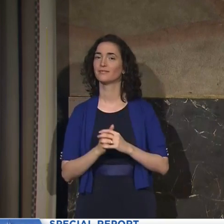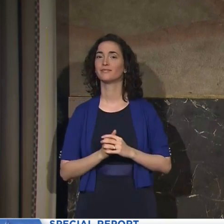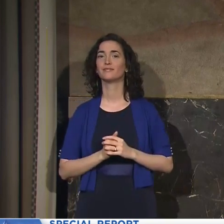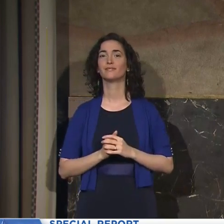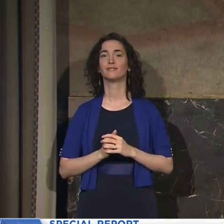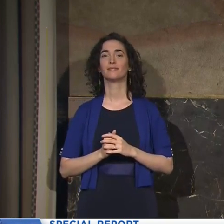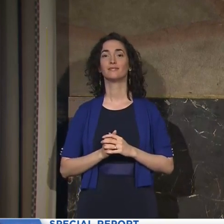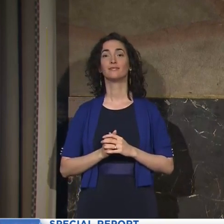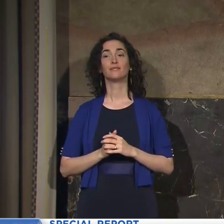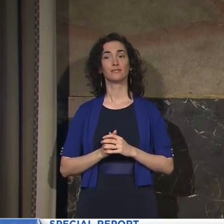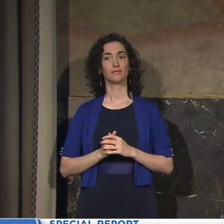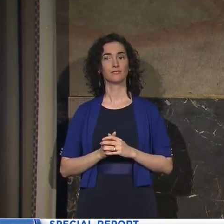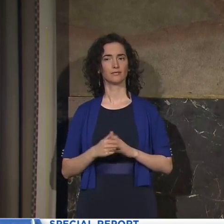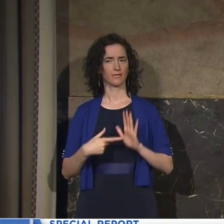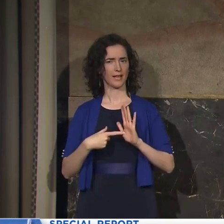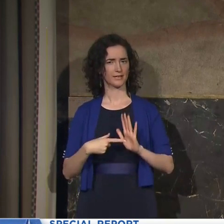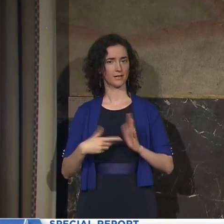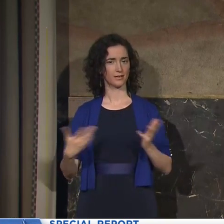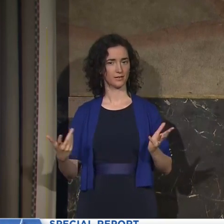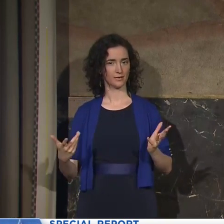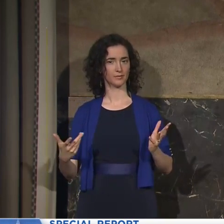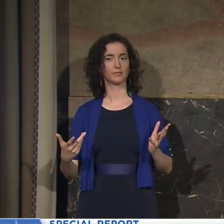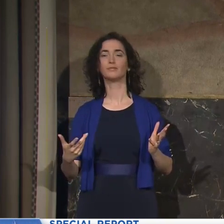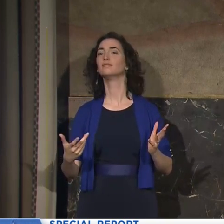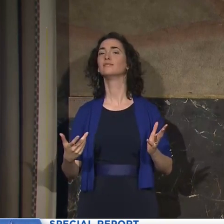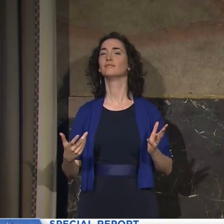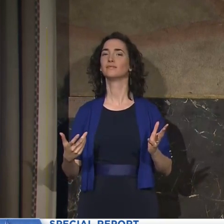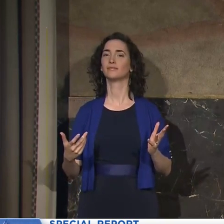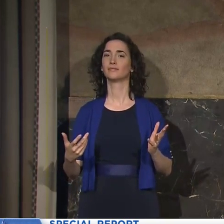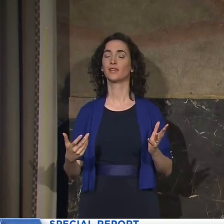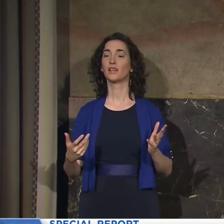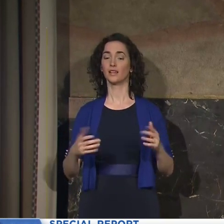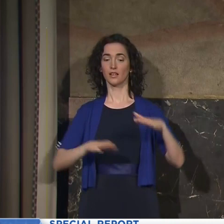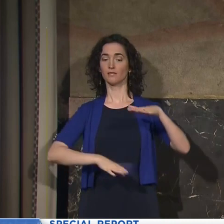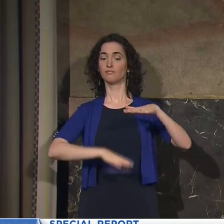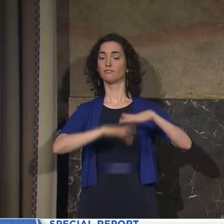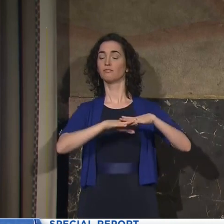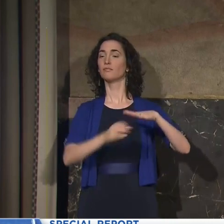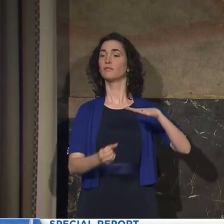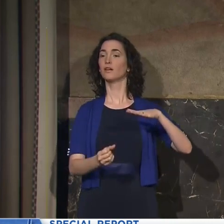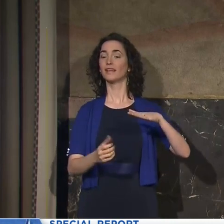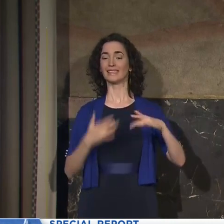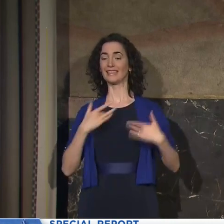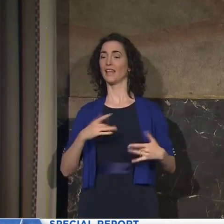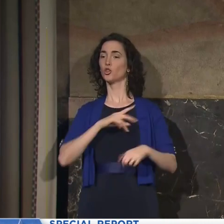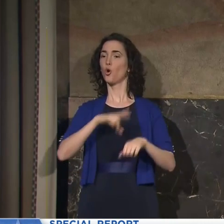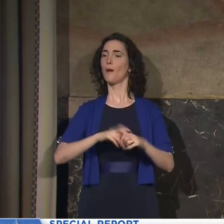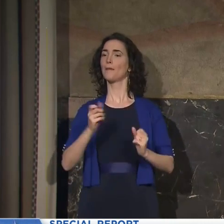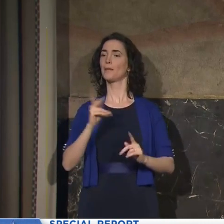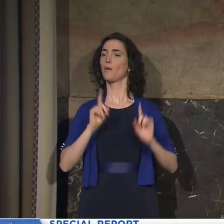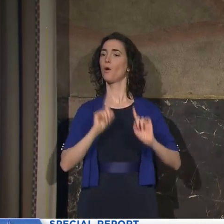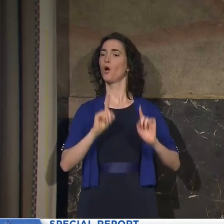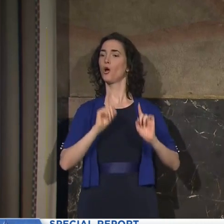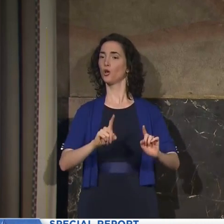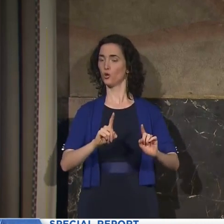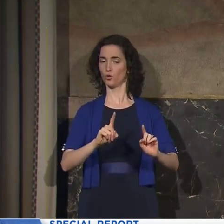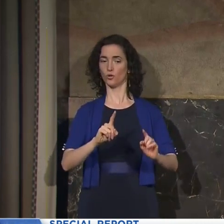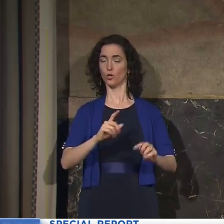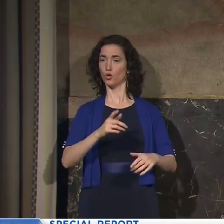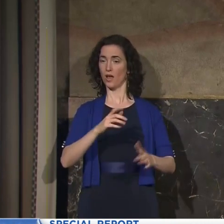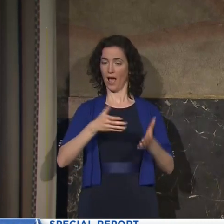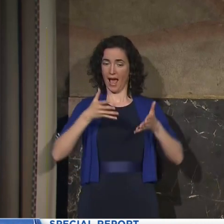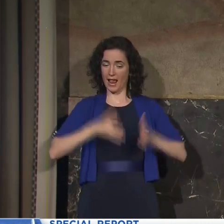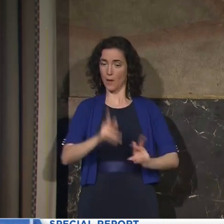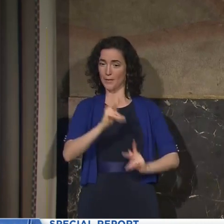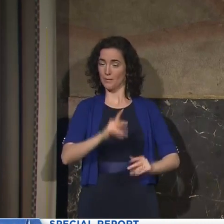Most notably, these businesses will operate with a maximum occupancy of 25% and must practice social distancing.